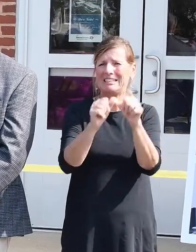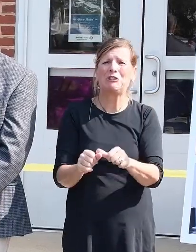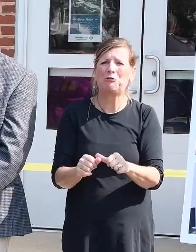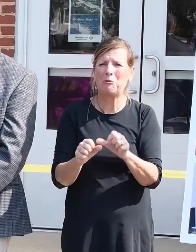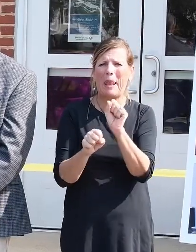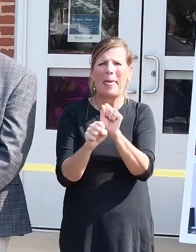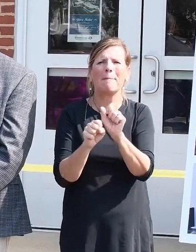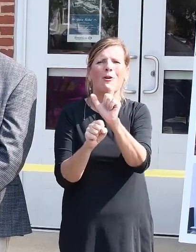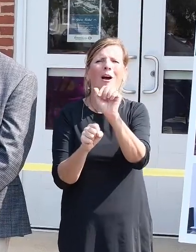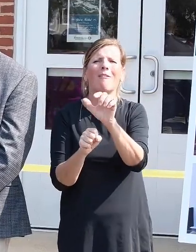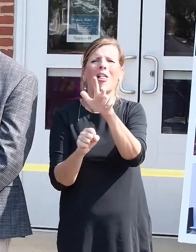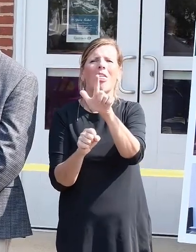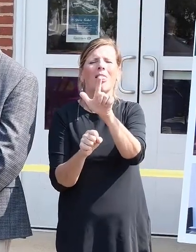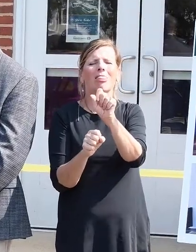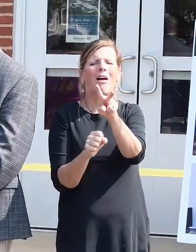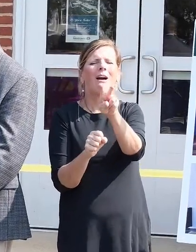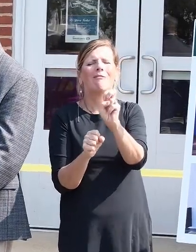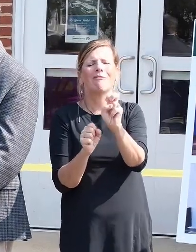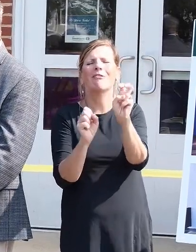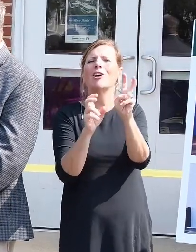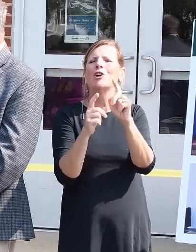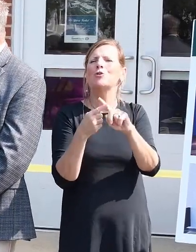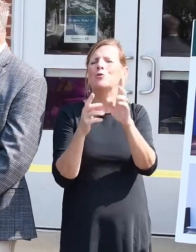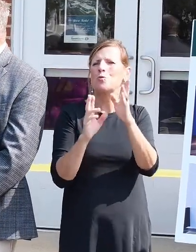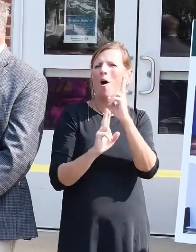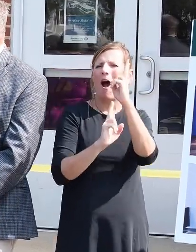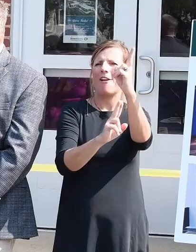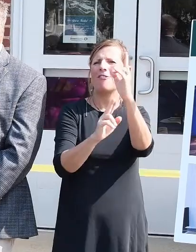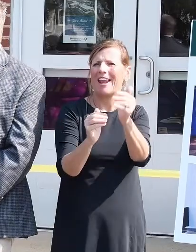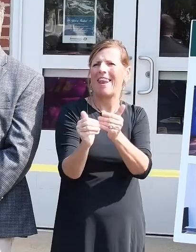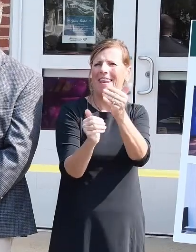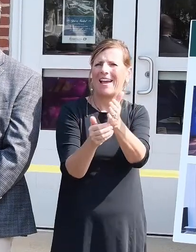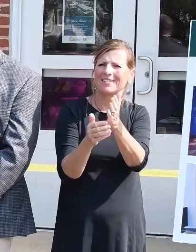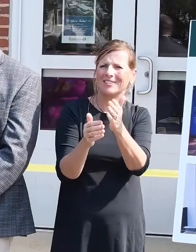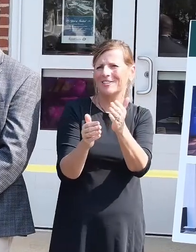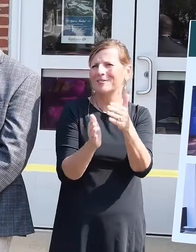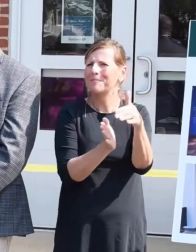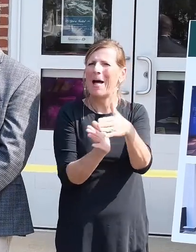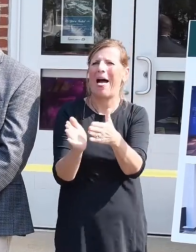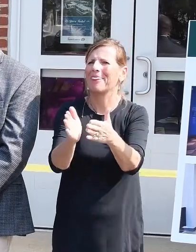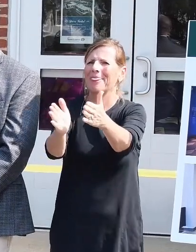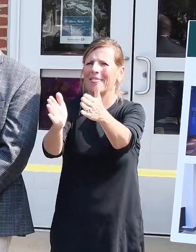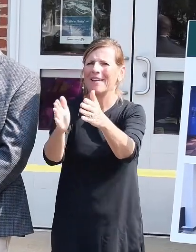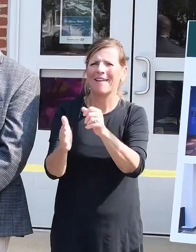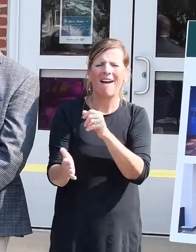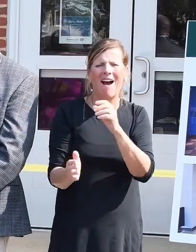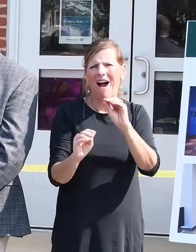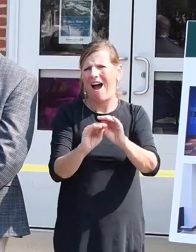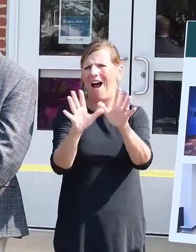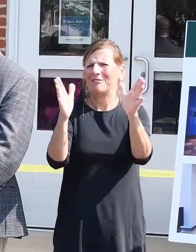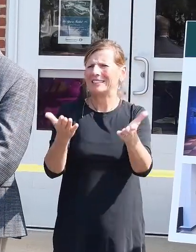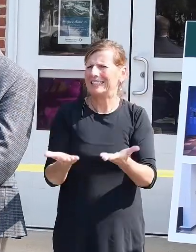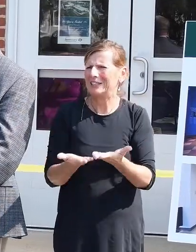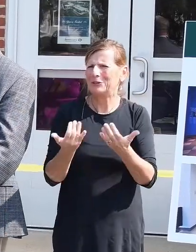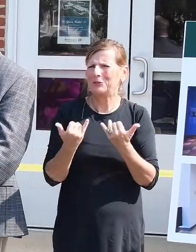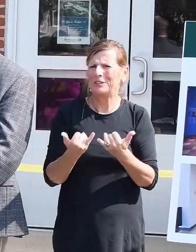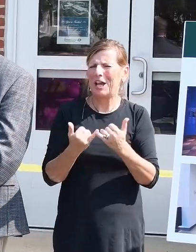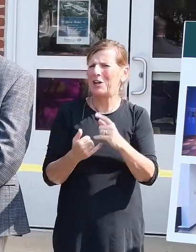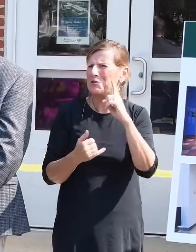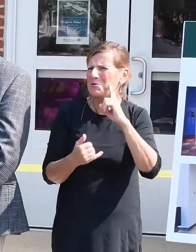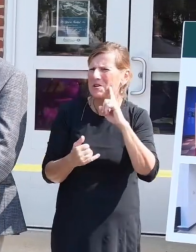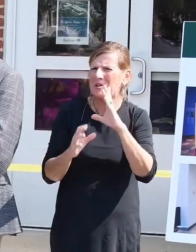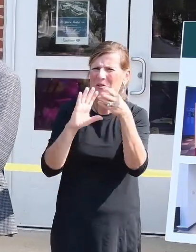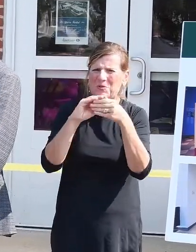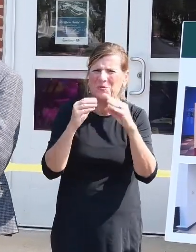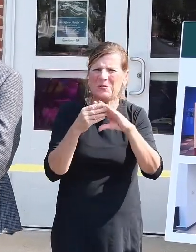it in its next stage. And that's evident by everyone here today. It is evident when you hear the stories and the oral